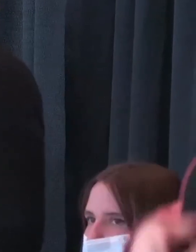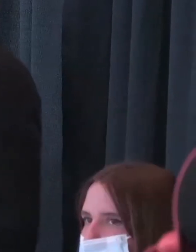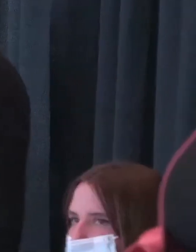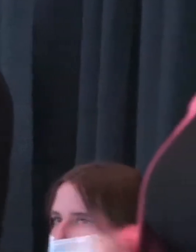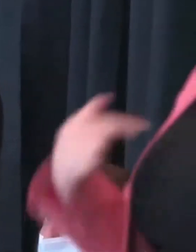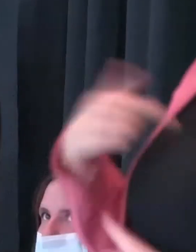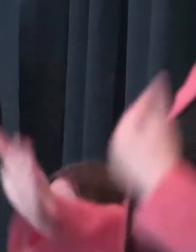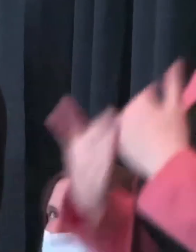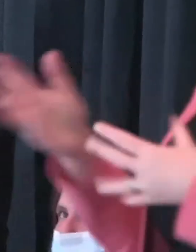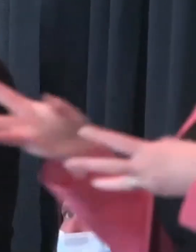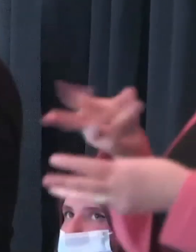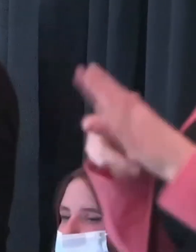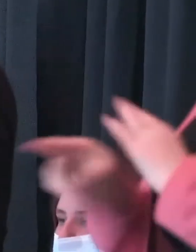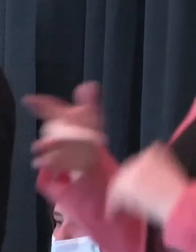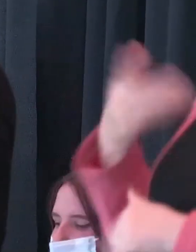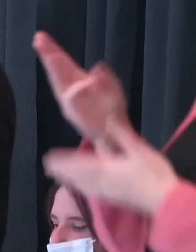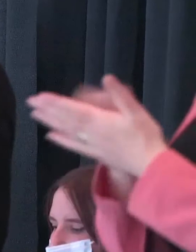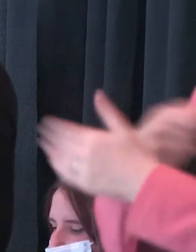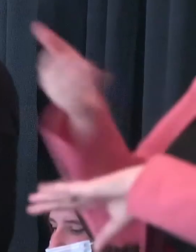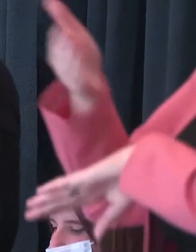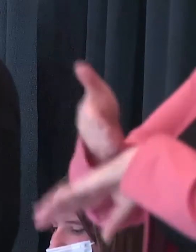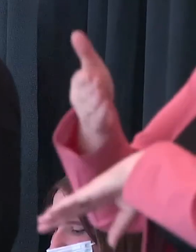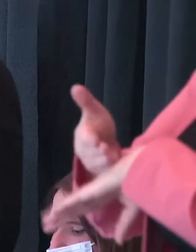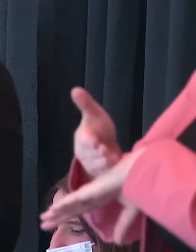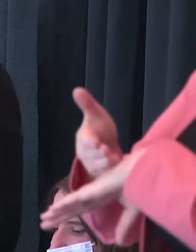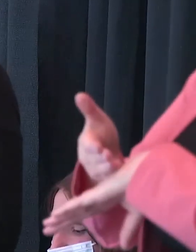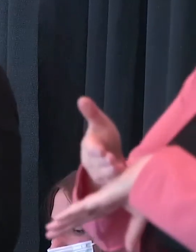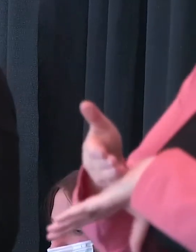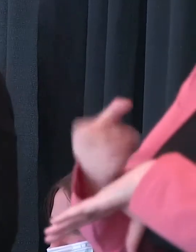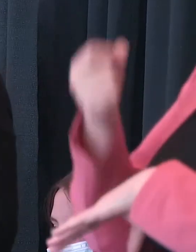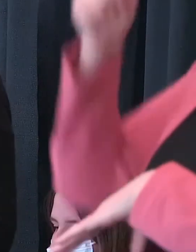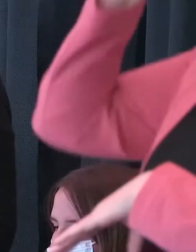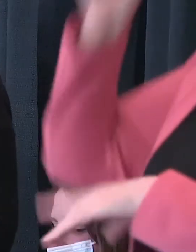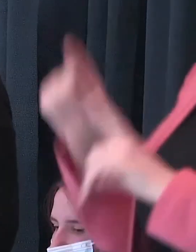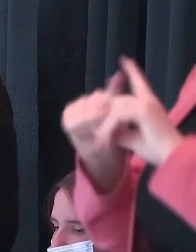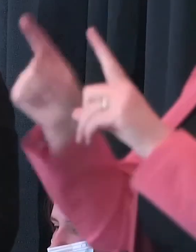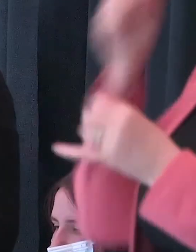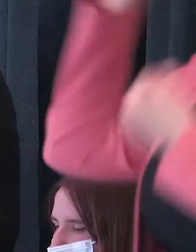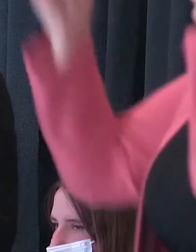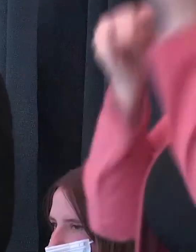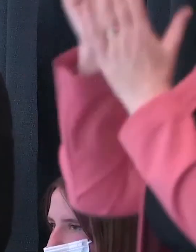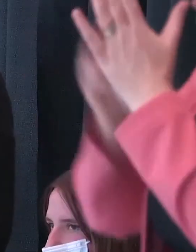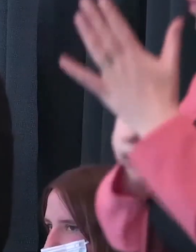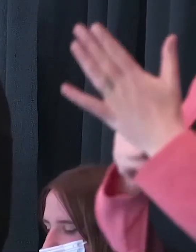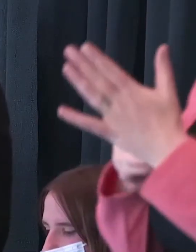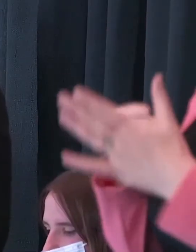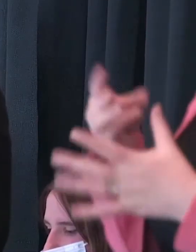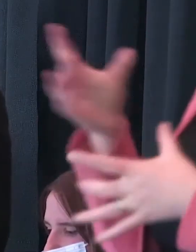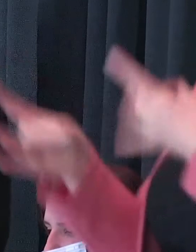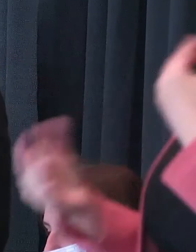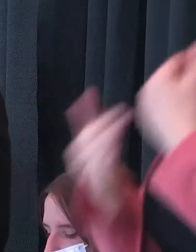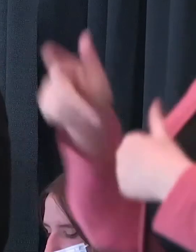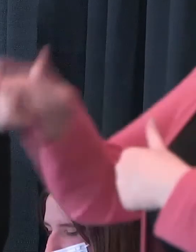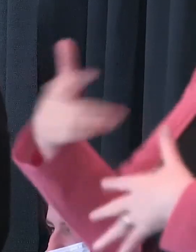worker, I believe that it's part of my job to come up with exciting and new program ideas which will interest young people to